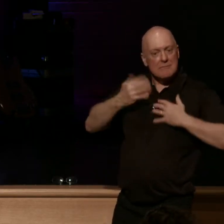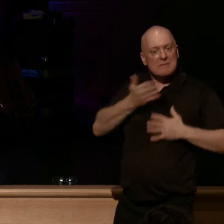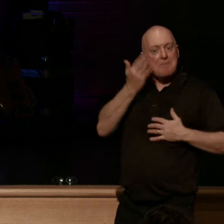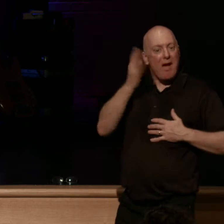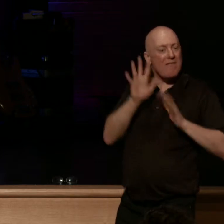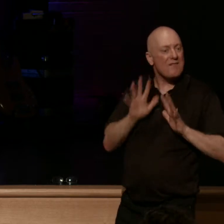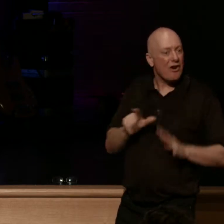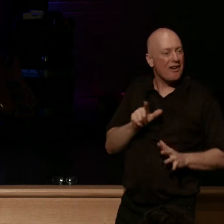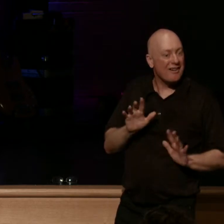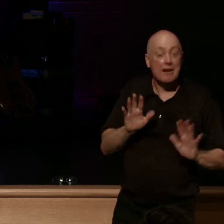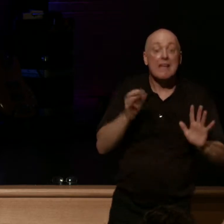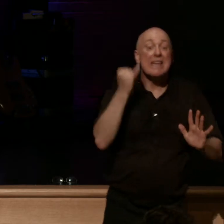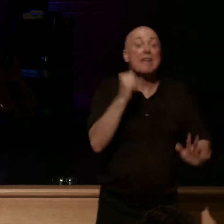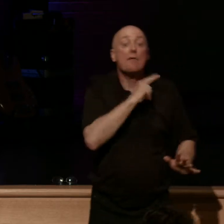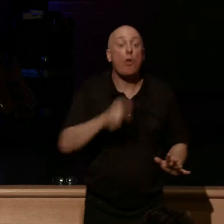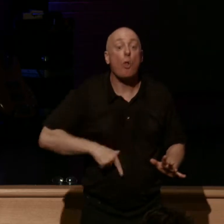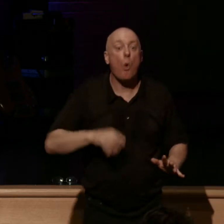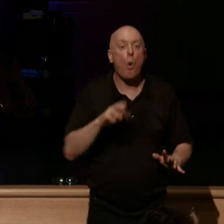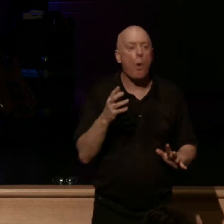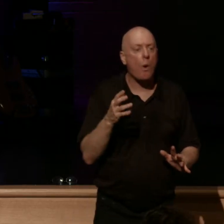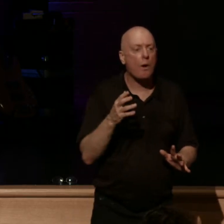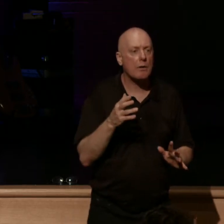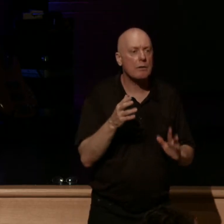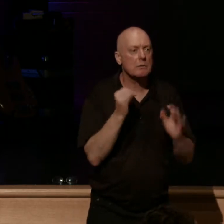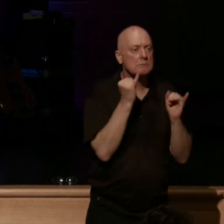I wonder today. Like, if the Lord is so drawn to the fragrance of the